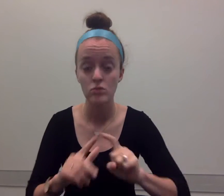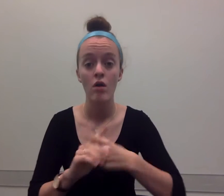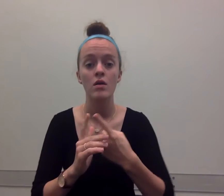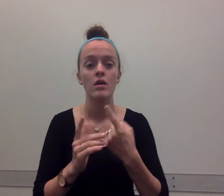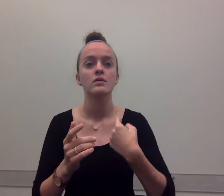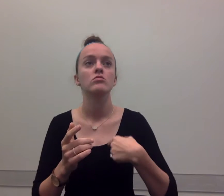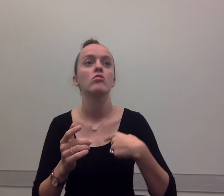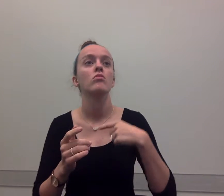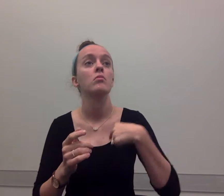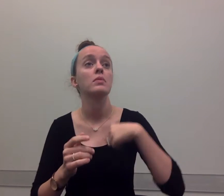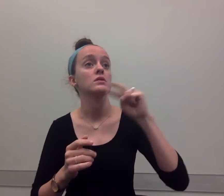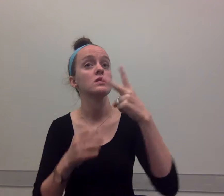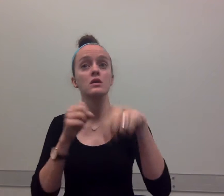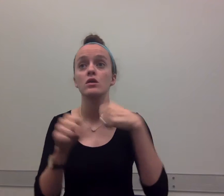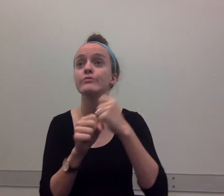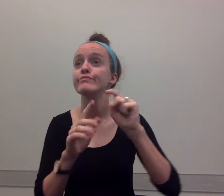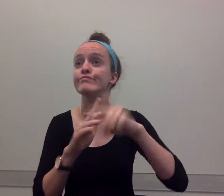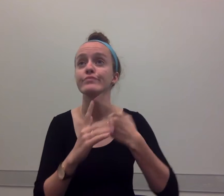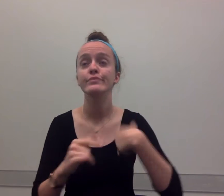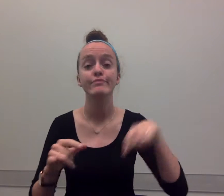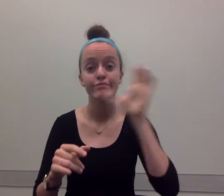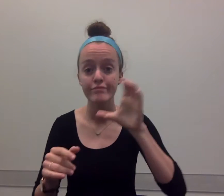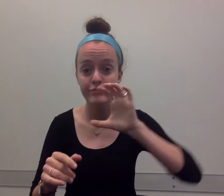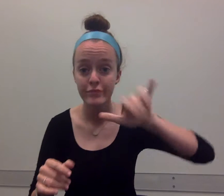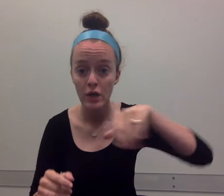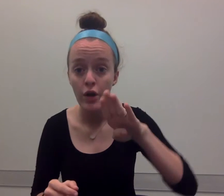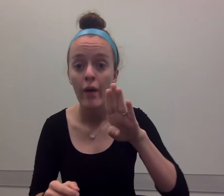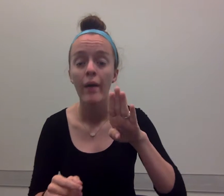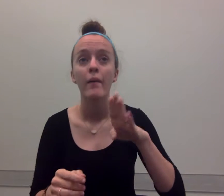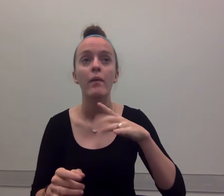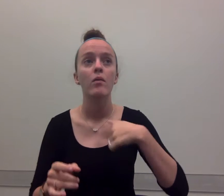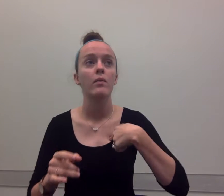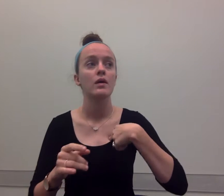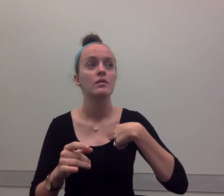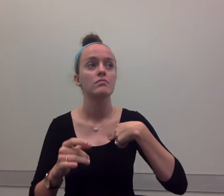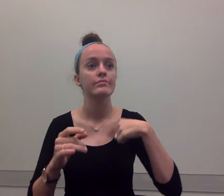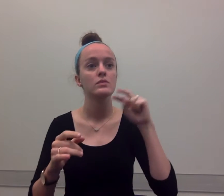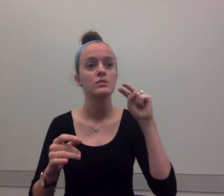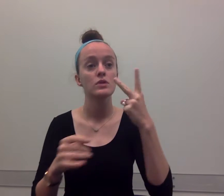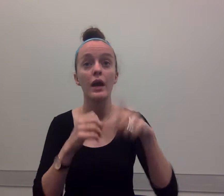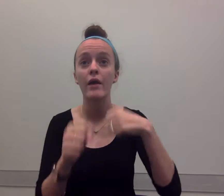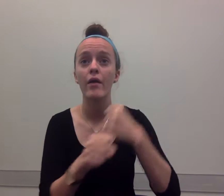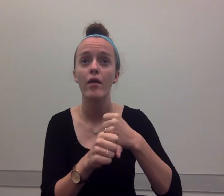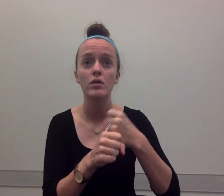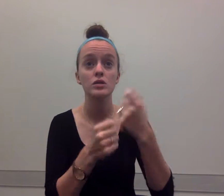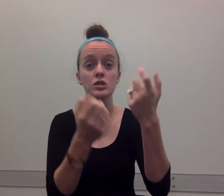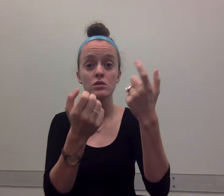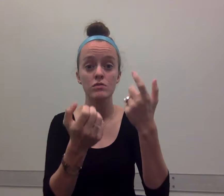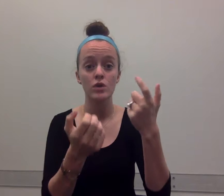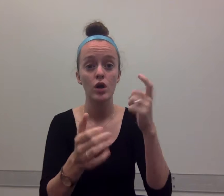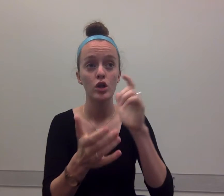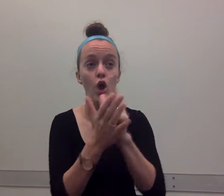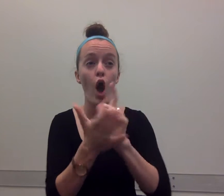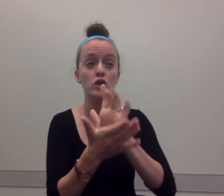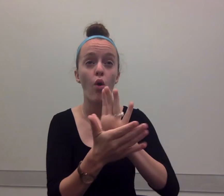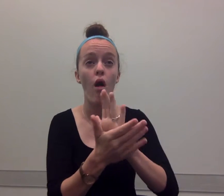starting my second year, I worked the rest of my way through law school. So taking not quite 15 hours,